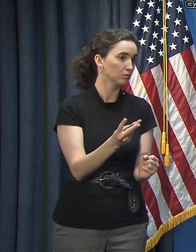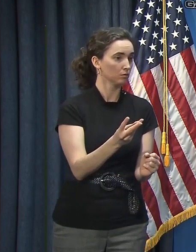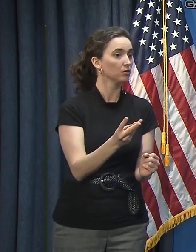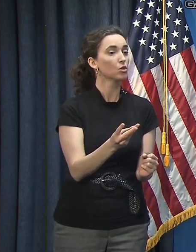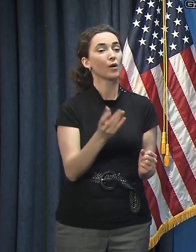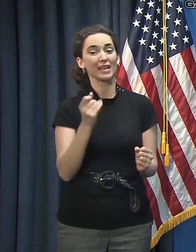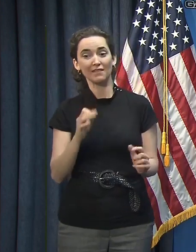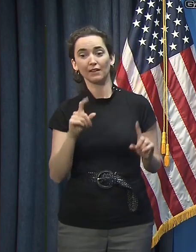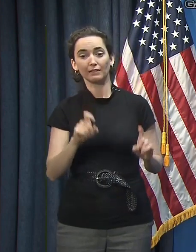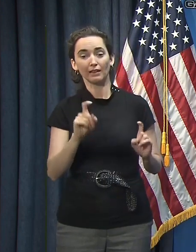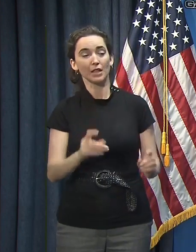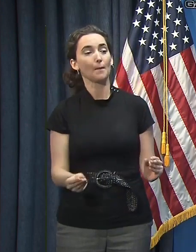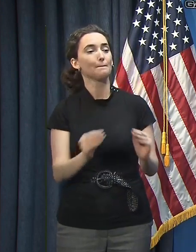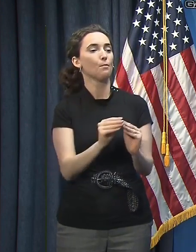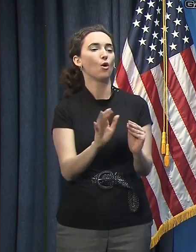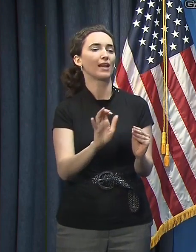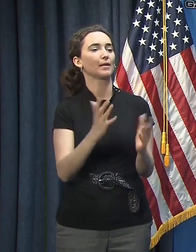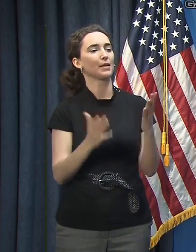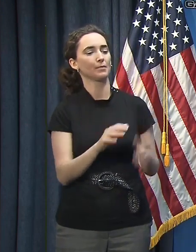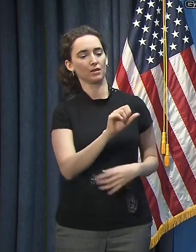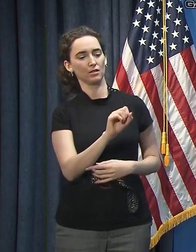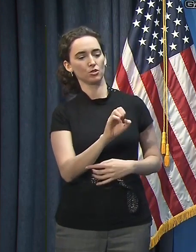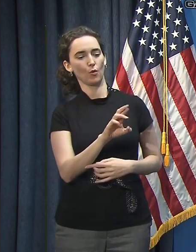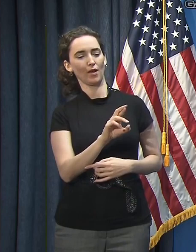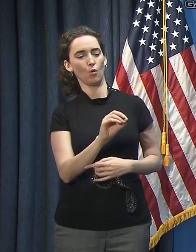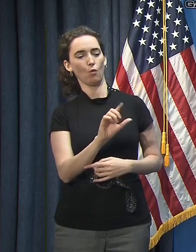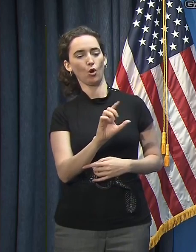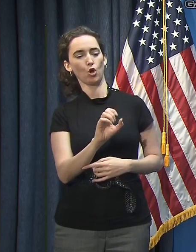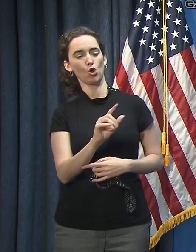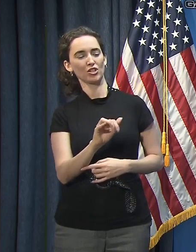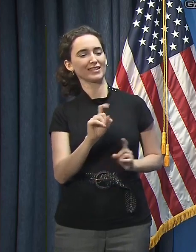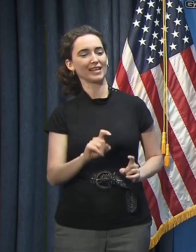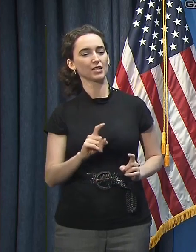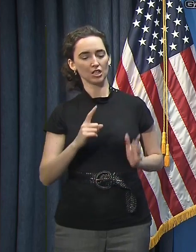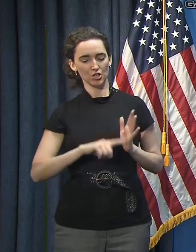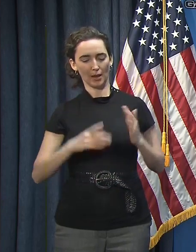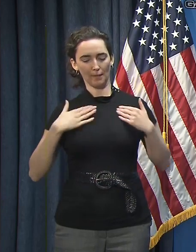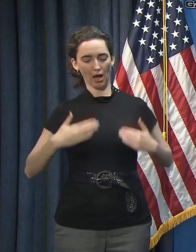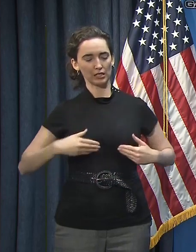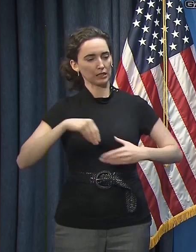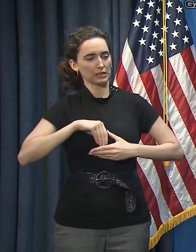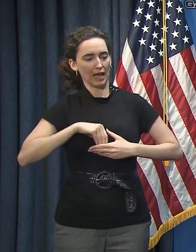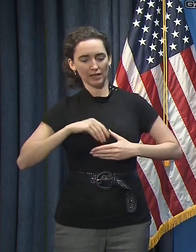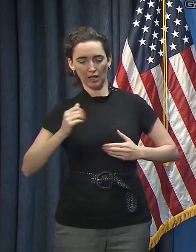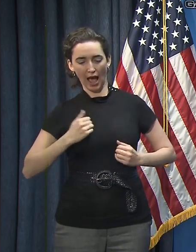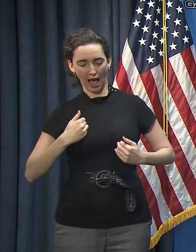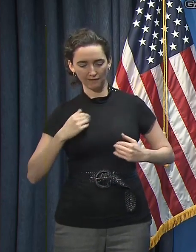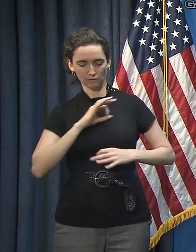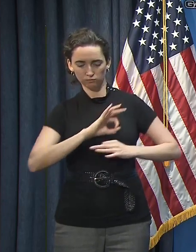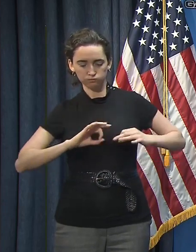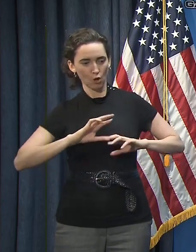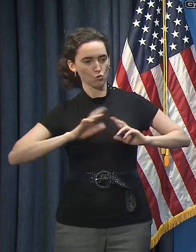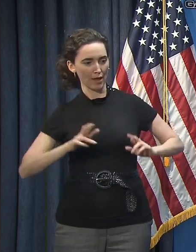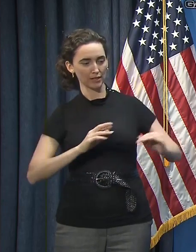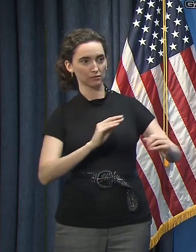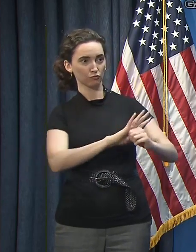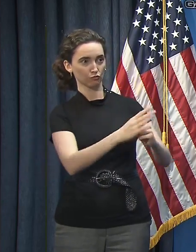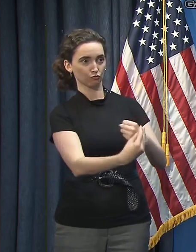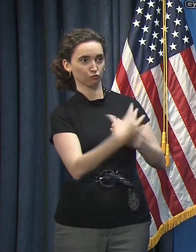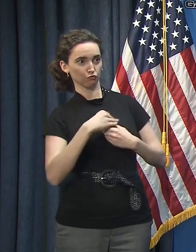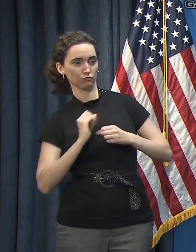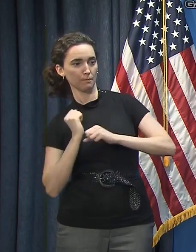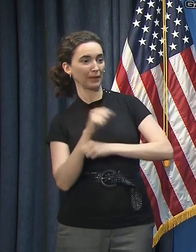might involve more things like the serology testing, for example, for antibodies. But really, this